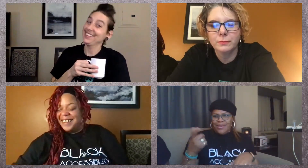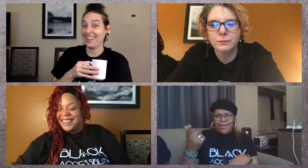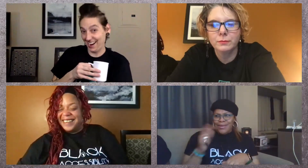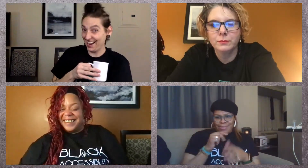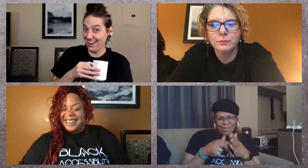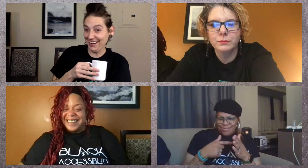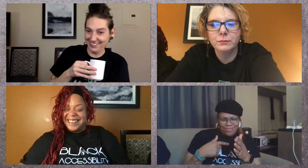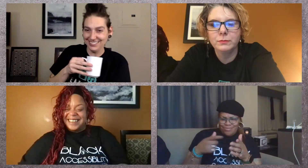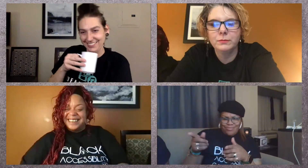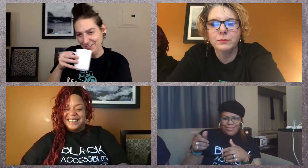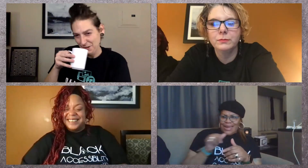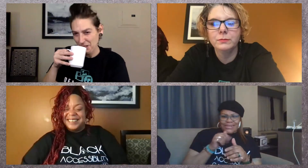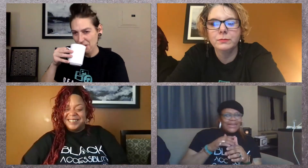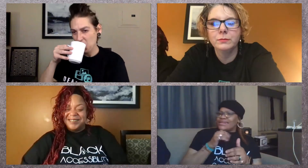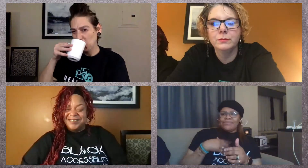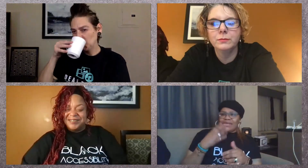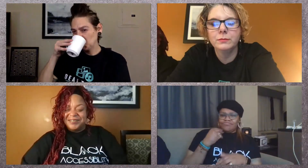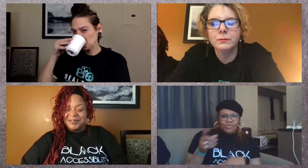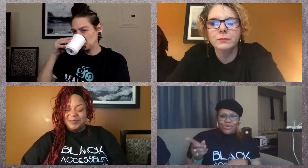I'm Jamaican.